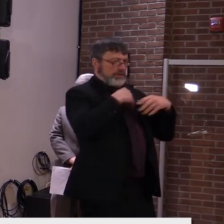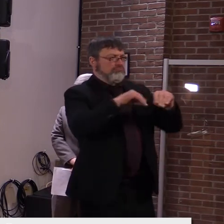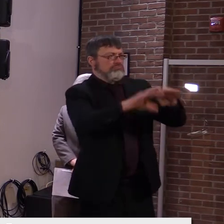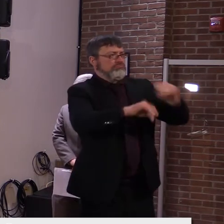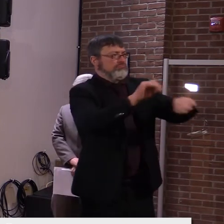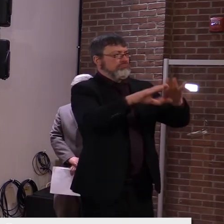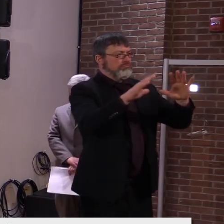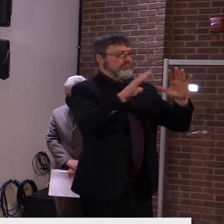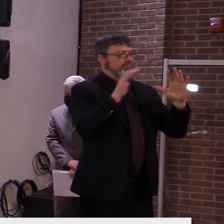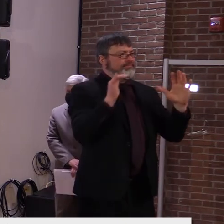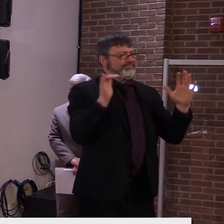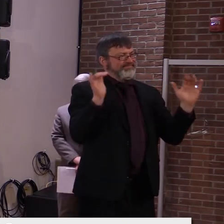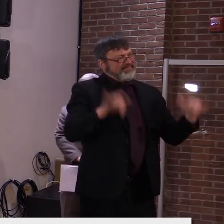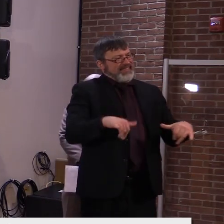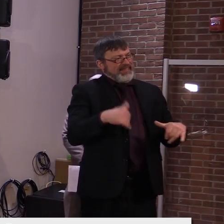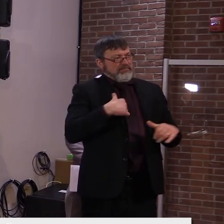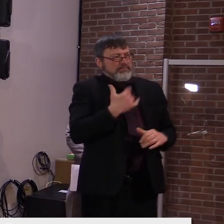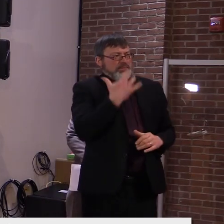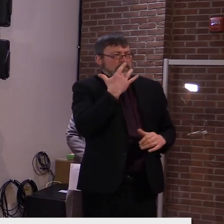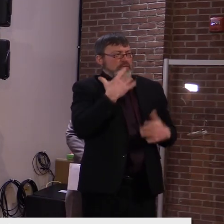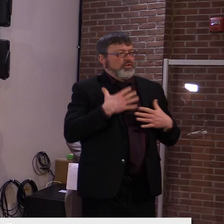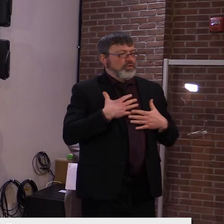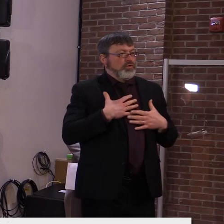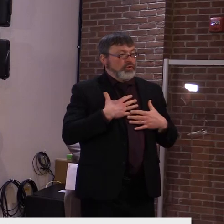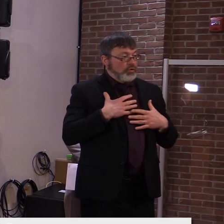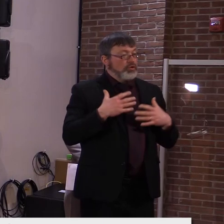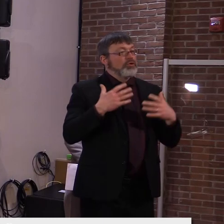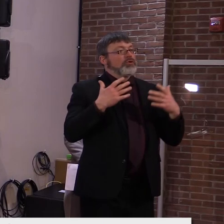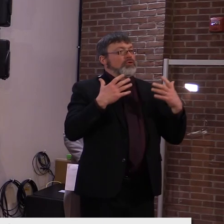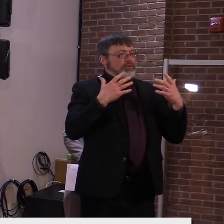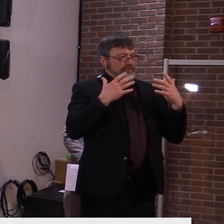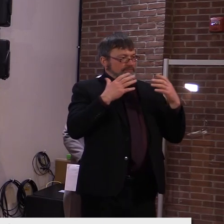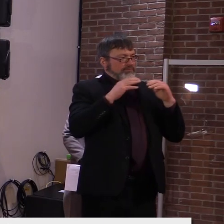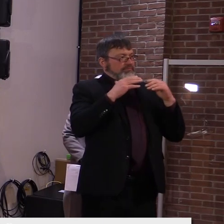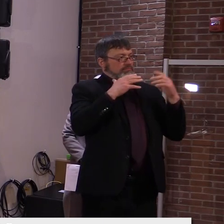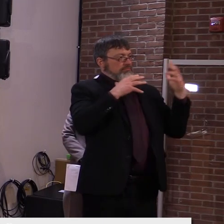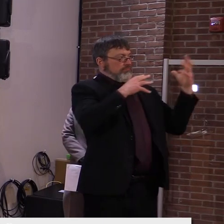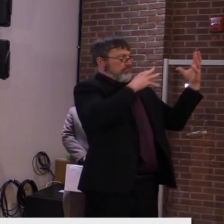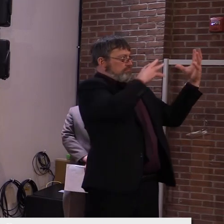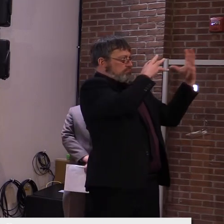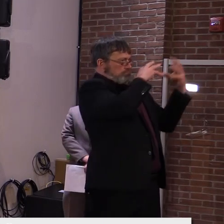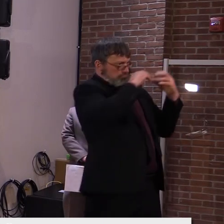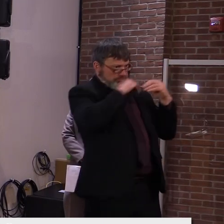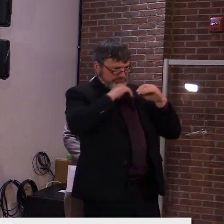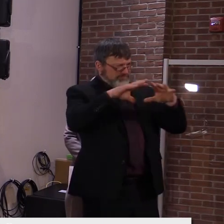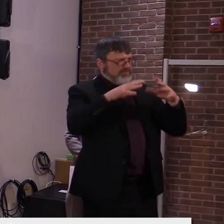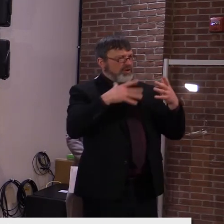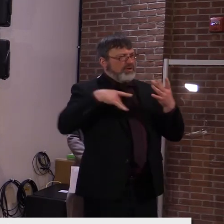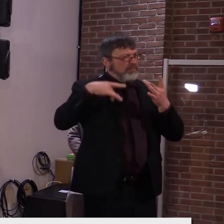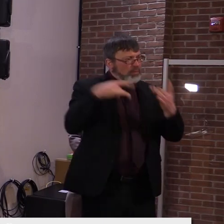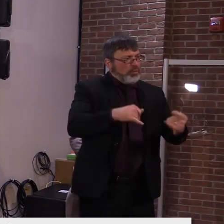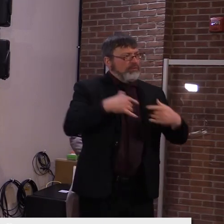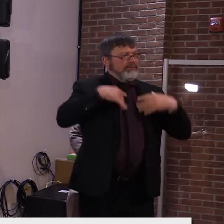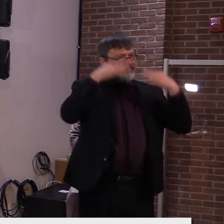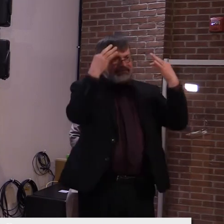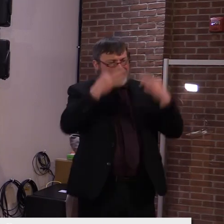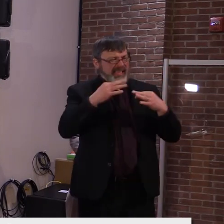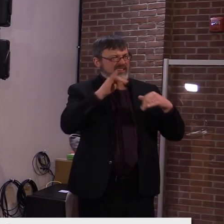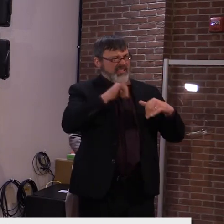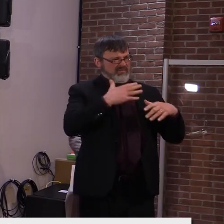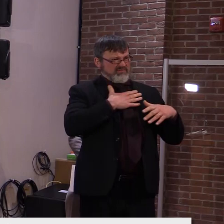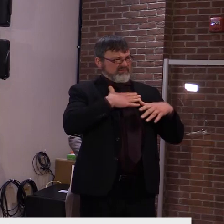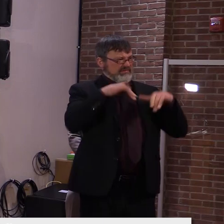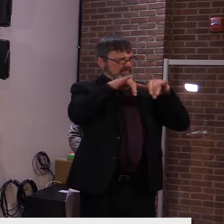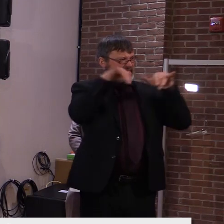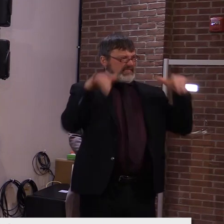our agreements with the pharmacies. And I think that it would be a much more integrated, much more efficient system had they done so. But having said